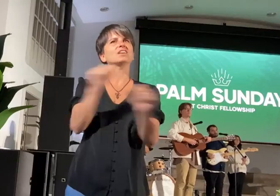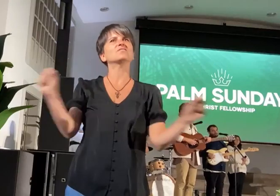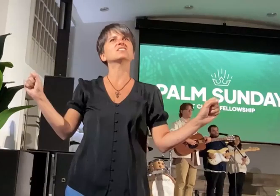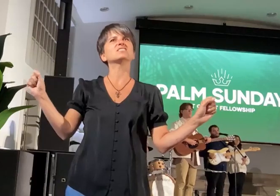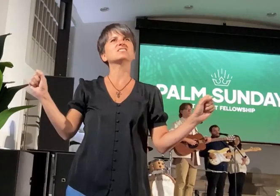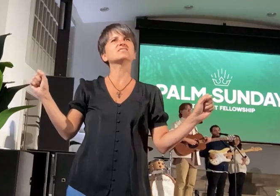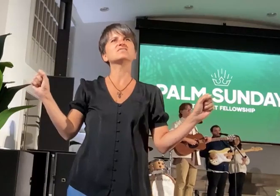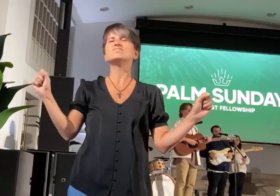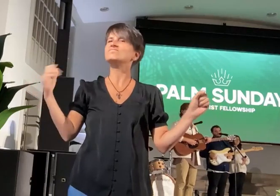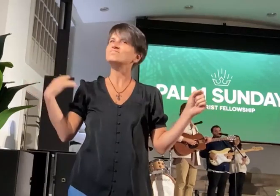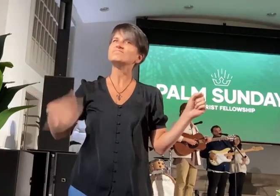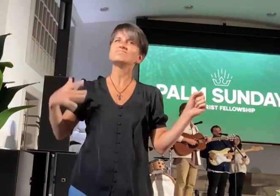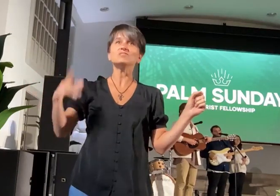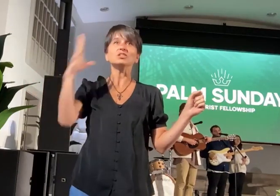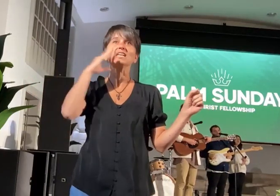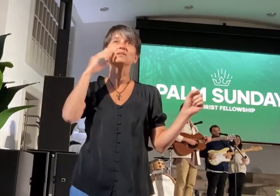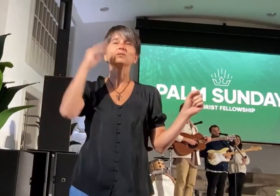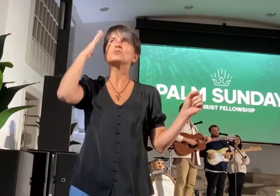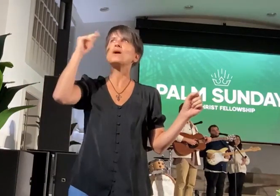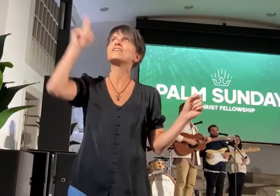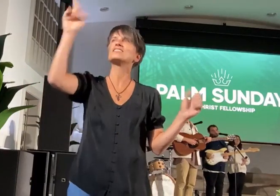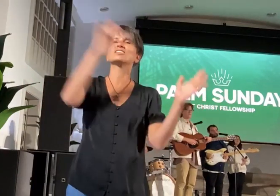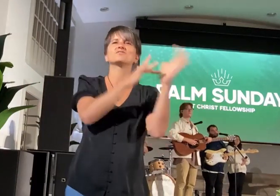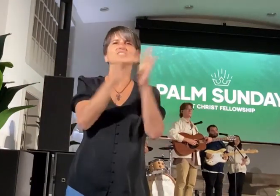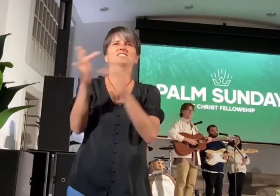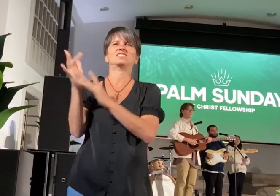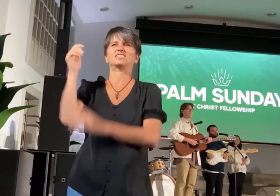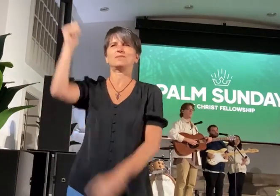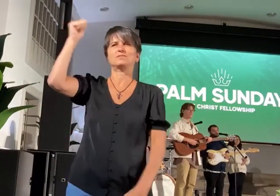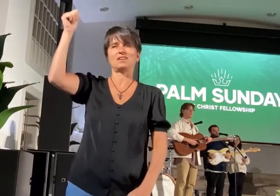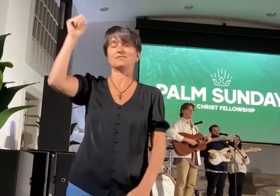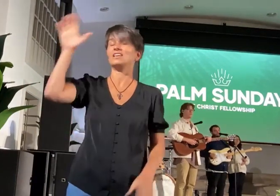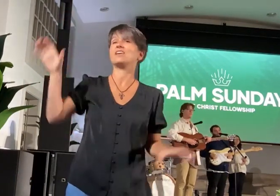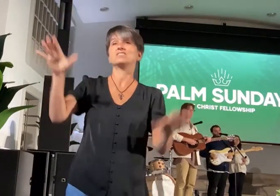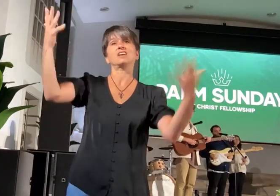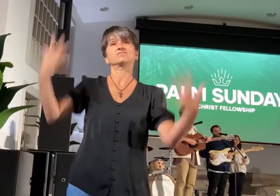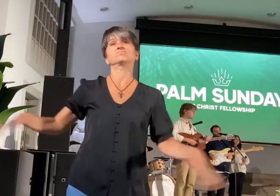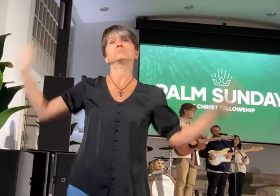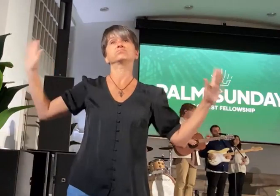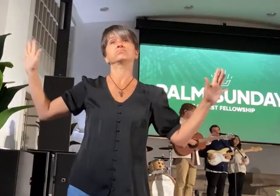experience forgiveness today because of what Jesus has done.